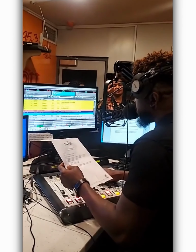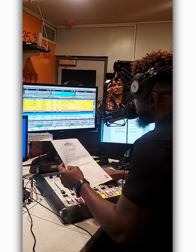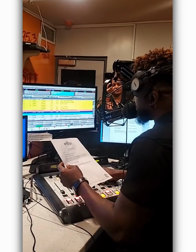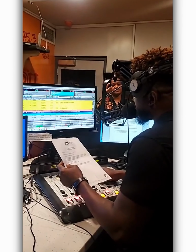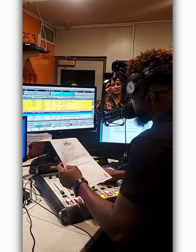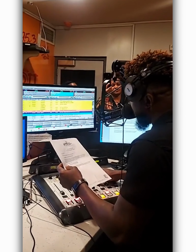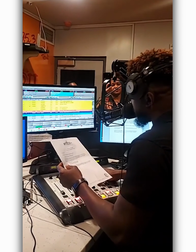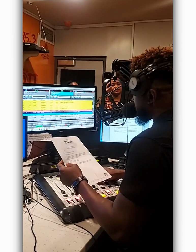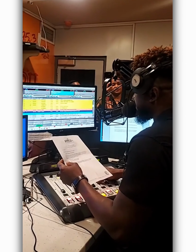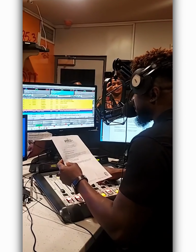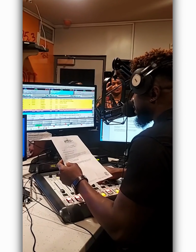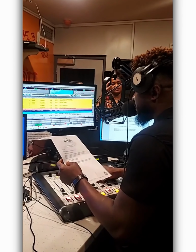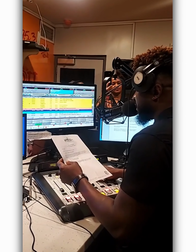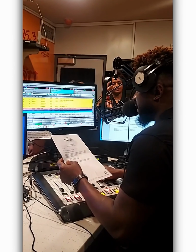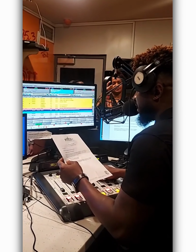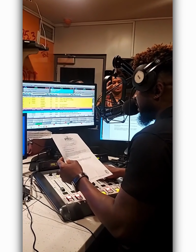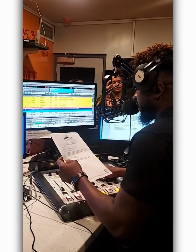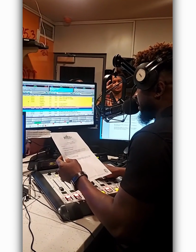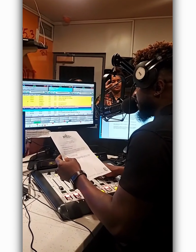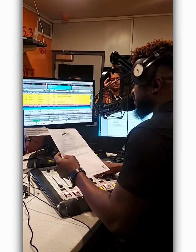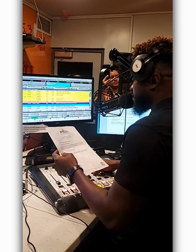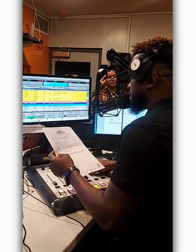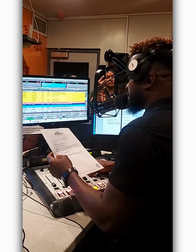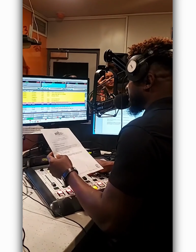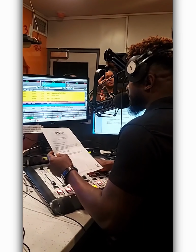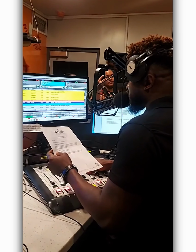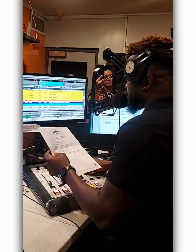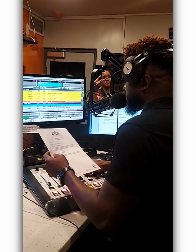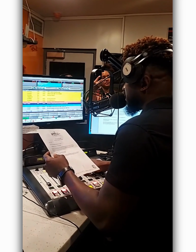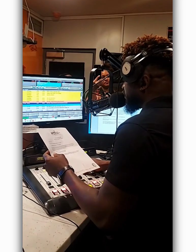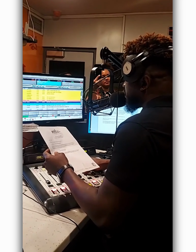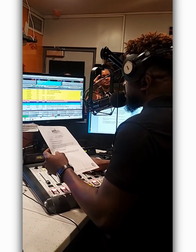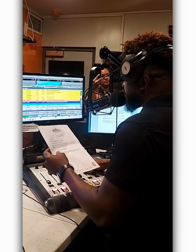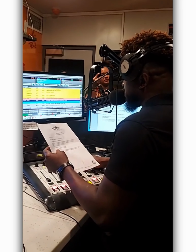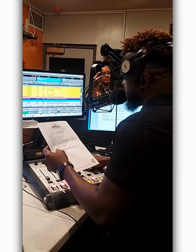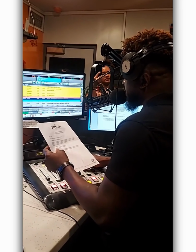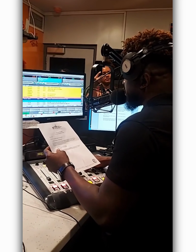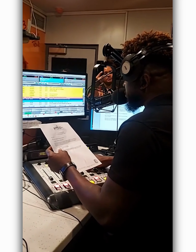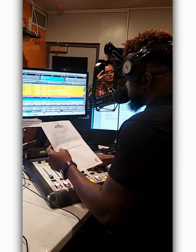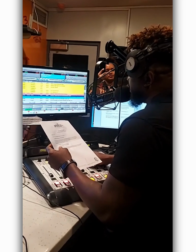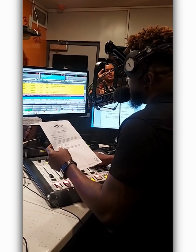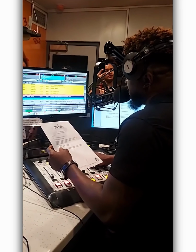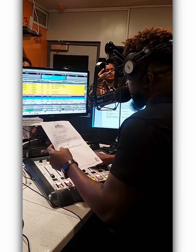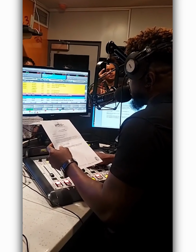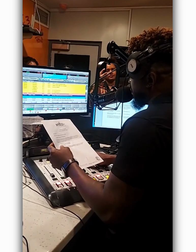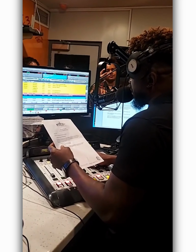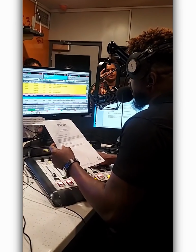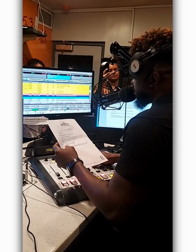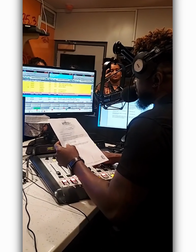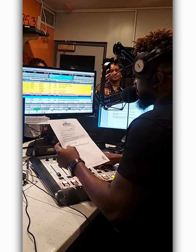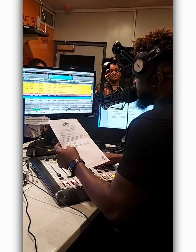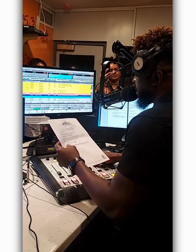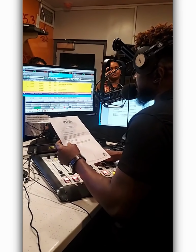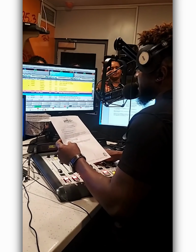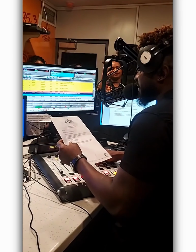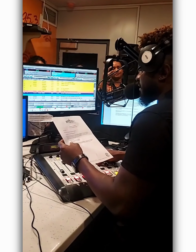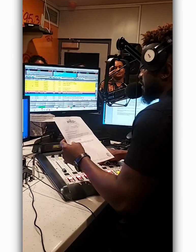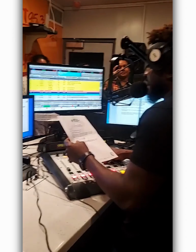most digital cameras have in common. Discover all the accessories that photographers find useful. And we'll also go beyond the technical